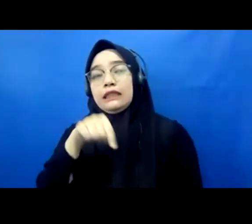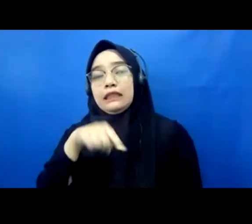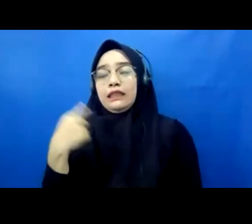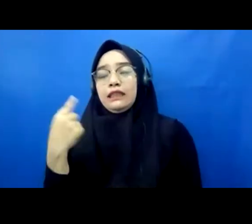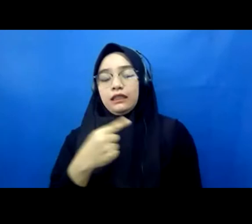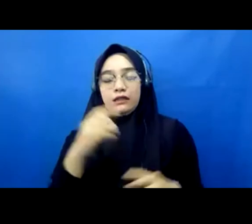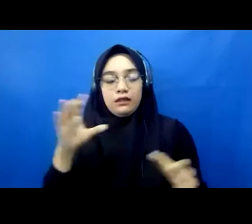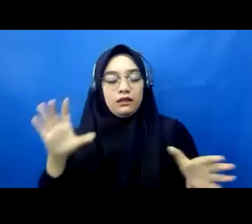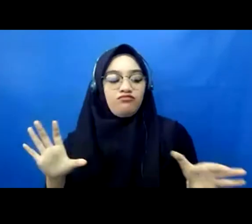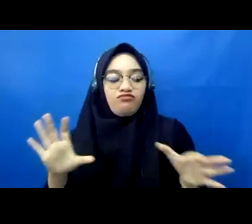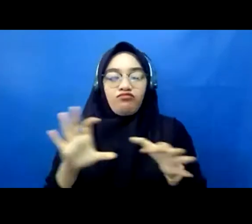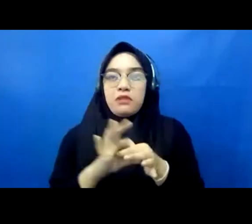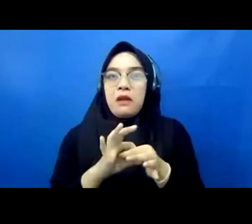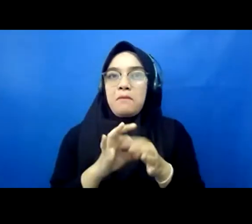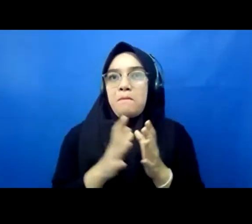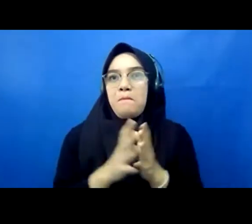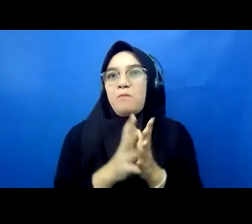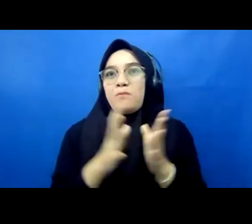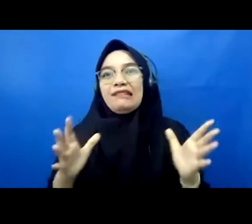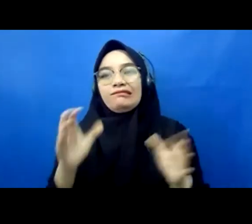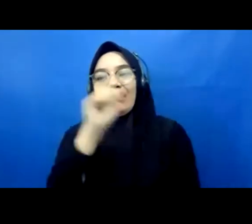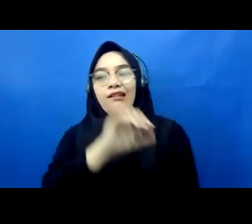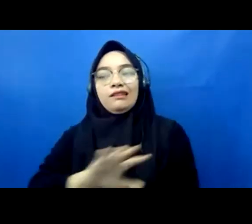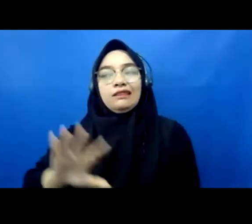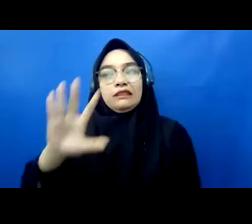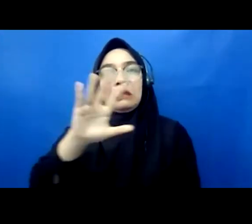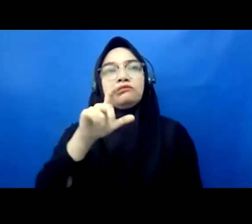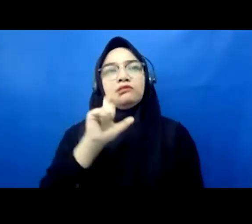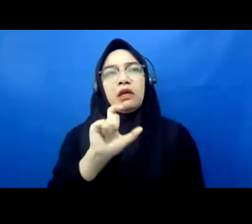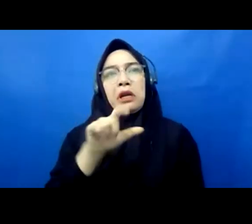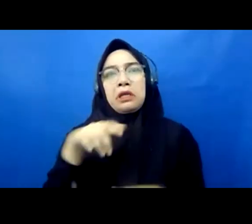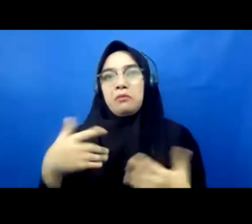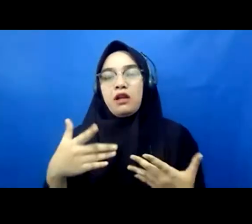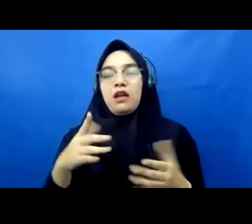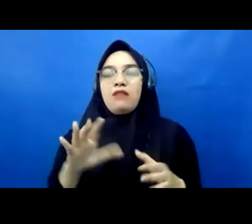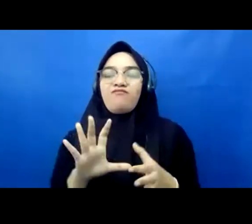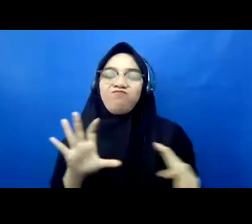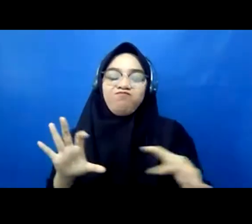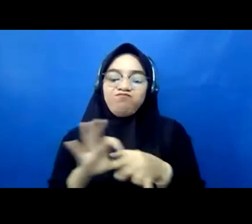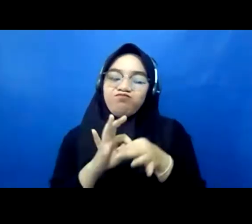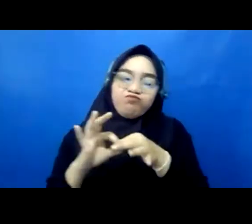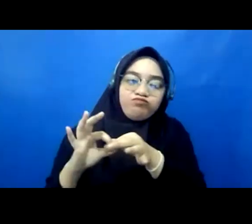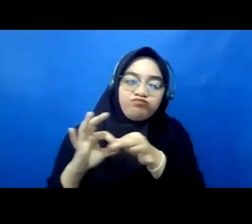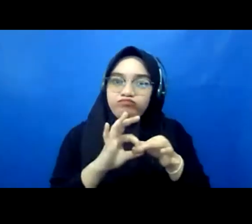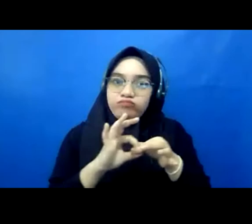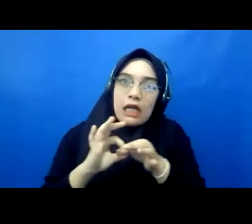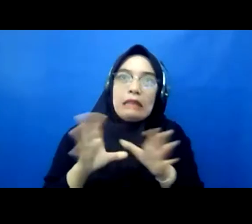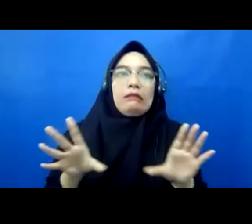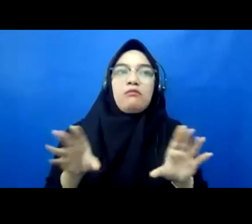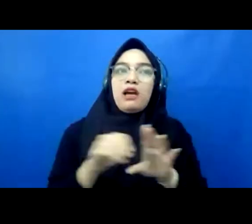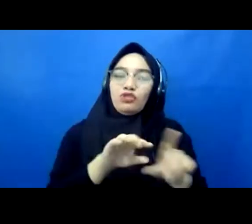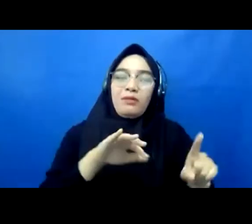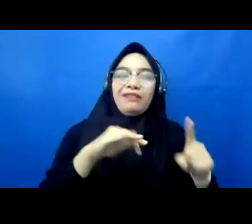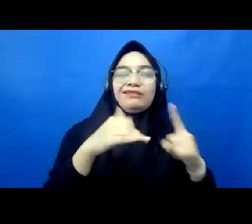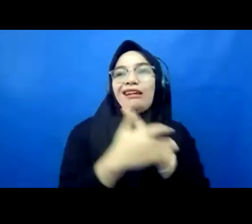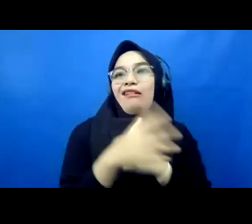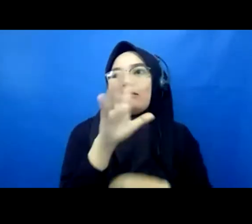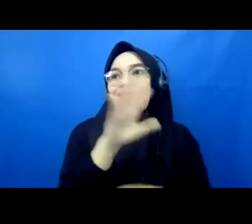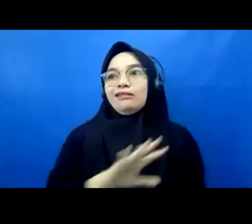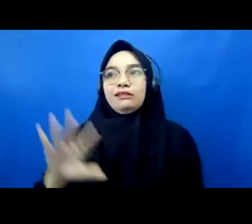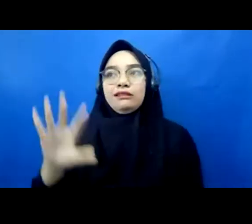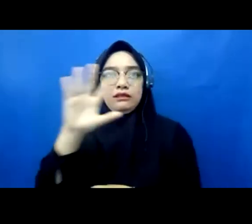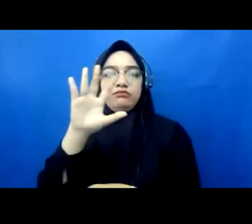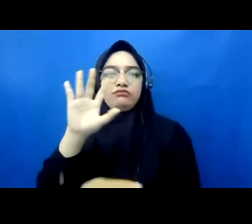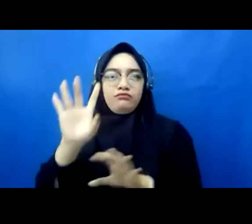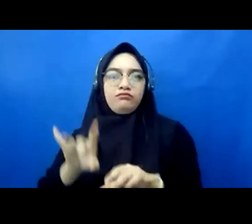through strengthening relationships with ASEAN sectoral bodies to engage with civil society and disability advocates. Australia is